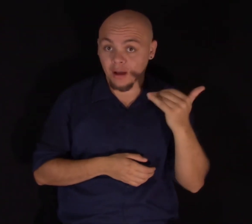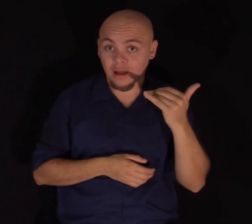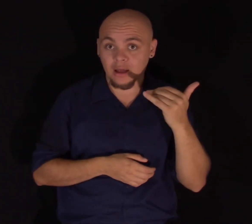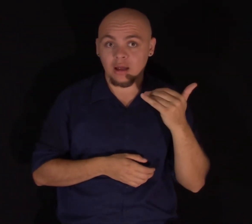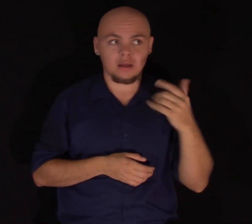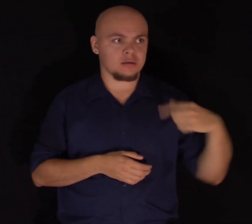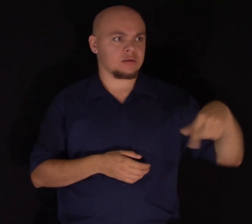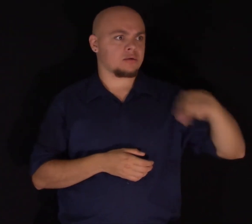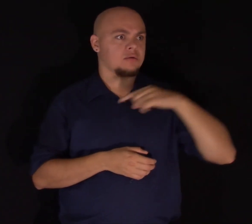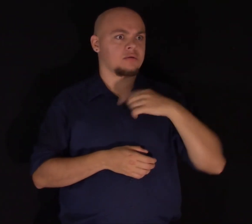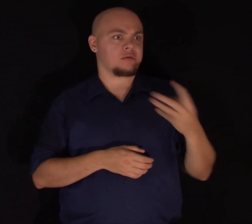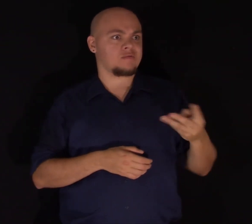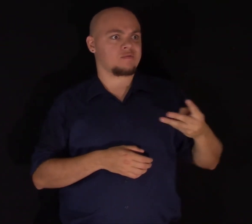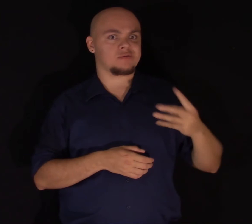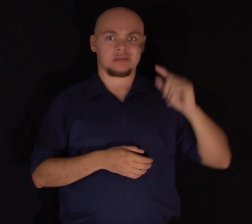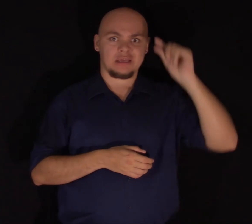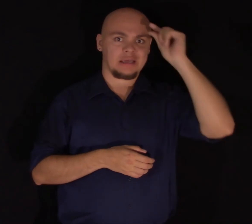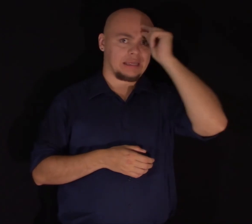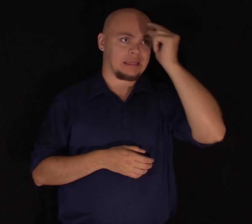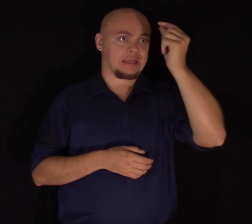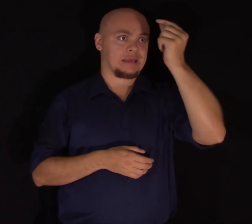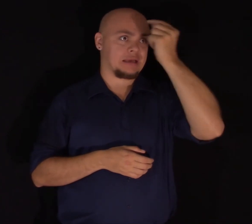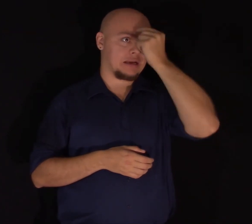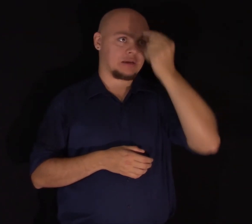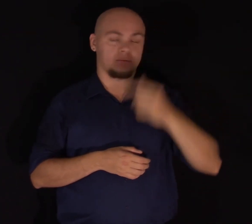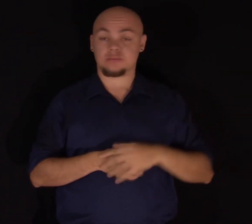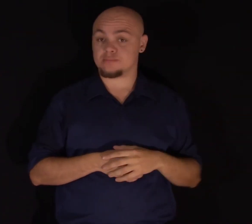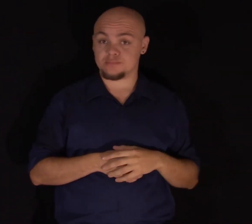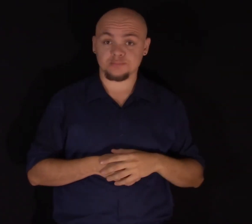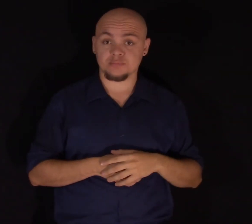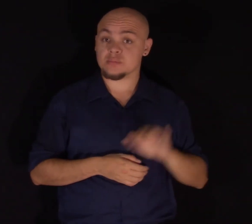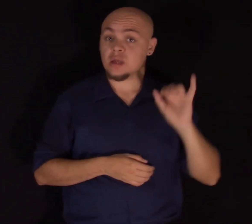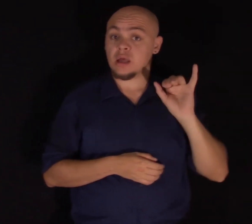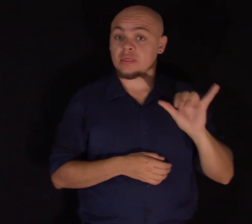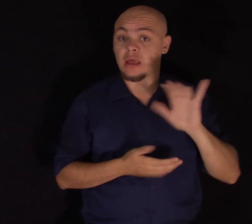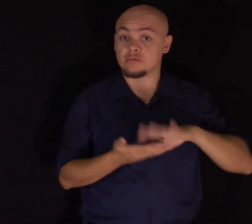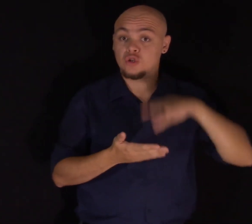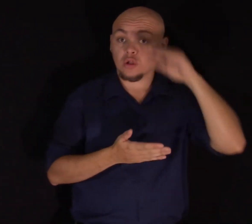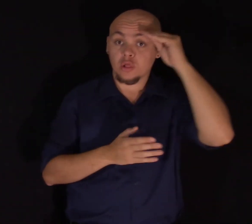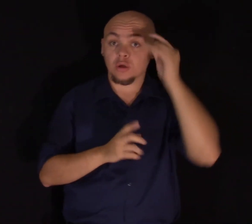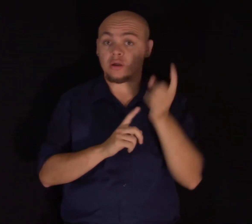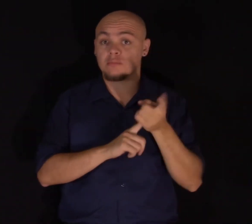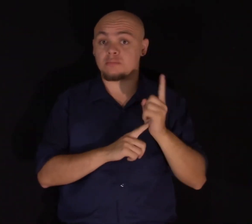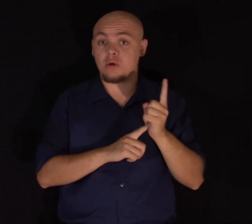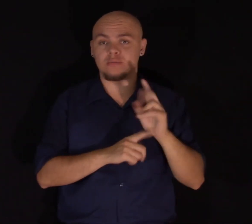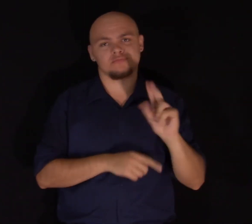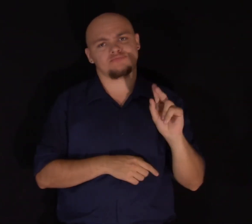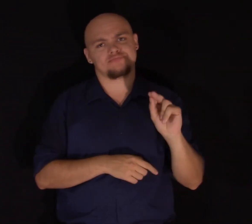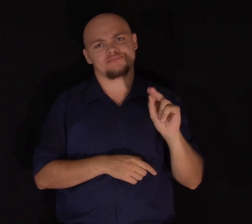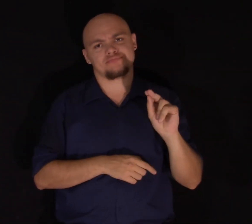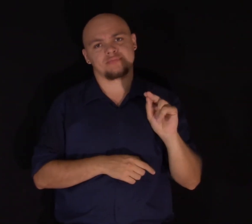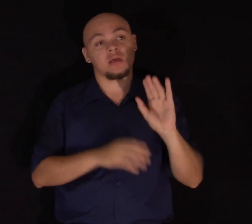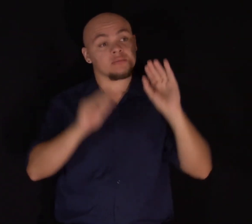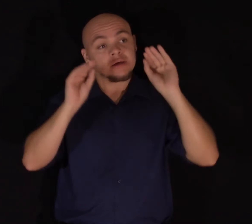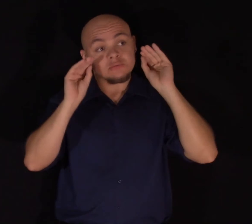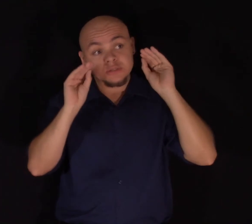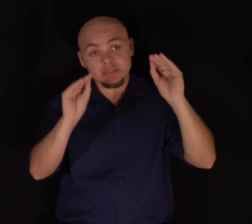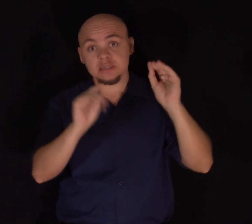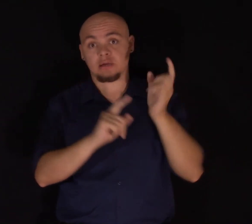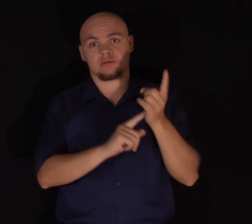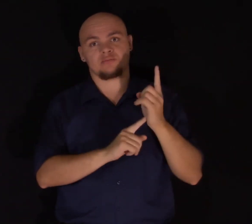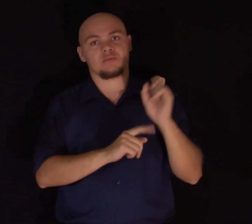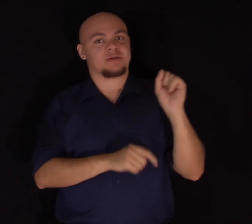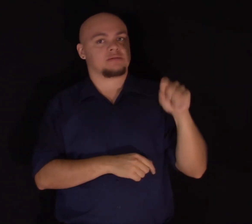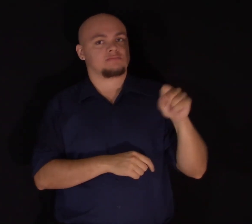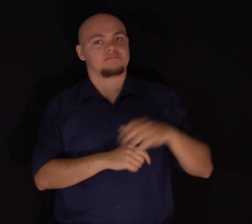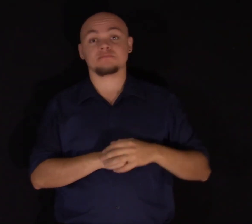we all had been. Now, I won't say this was a learning moment, but it was definitely a teaching moment. And